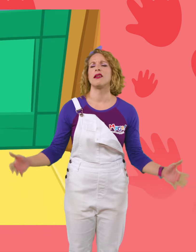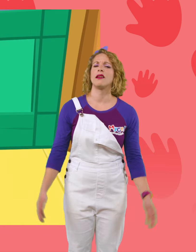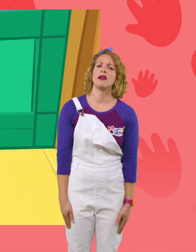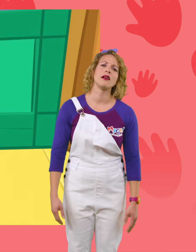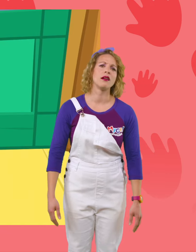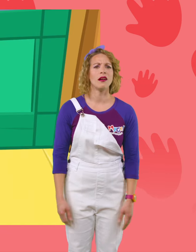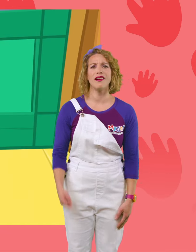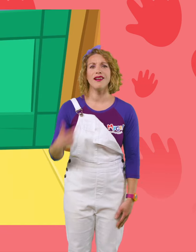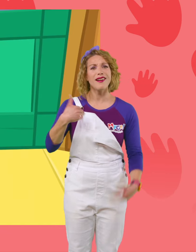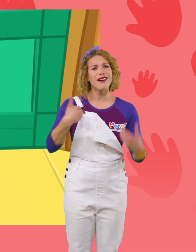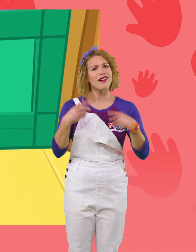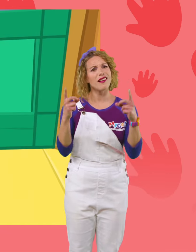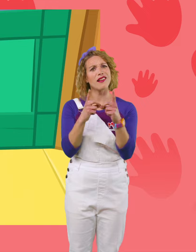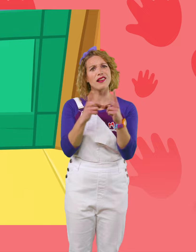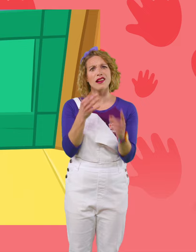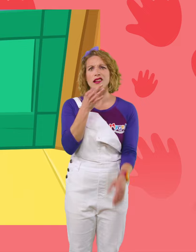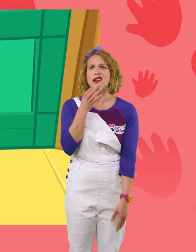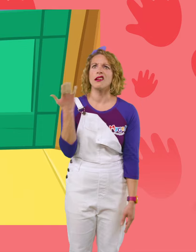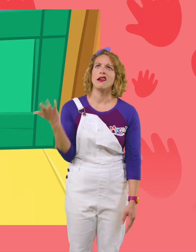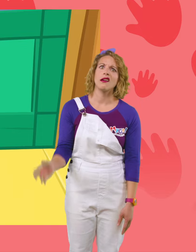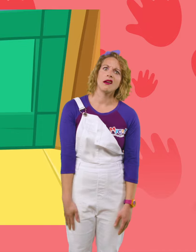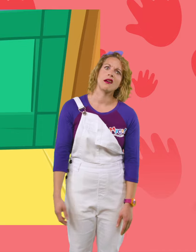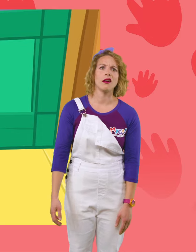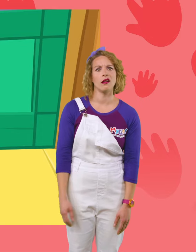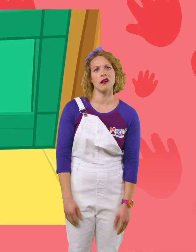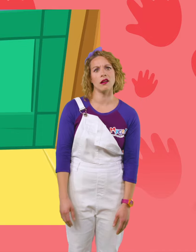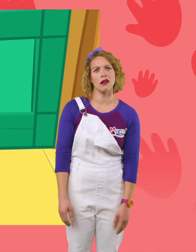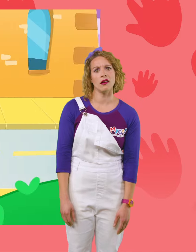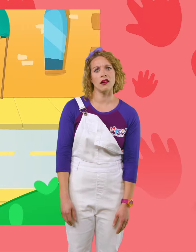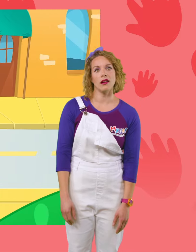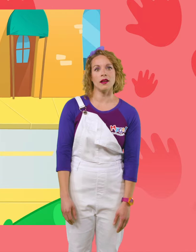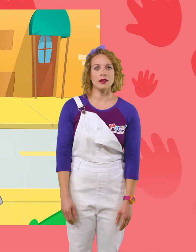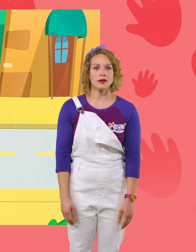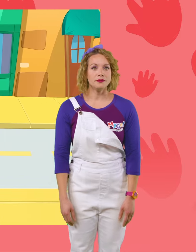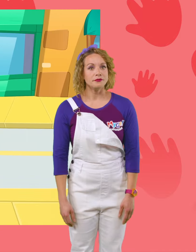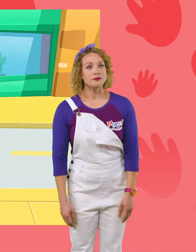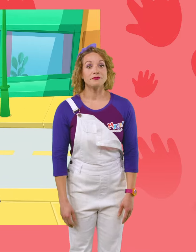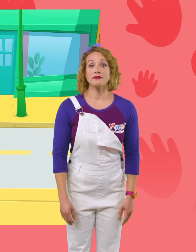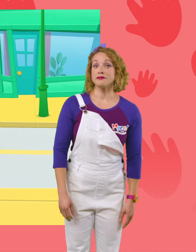Whoa! Oh no! I have a date soon!